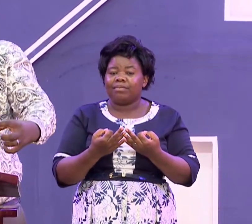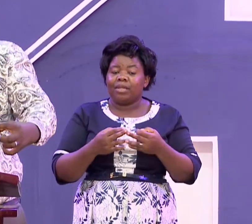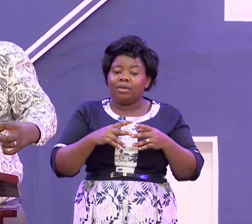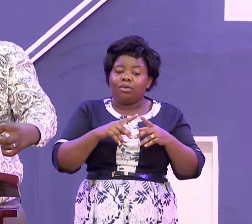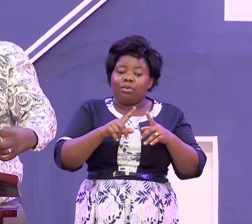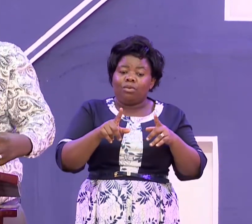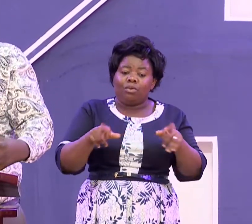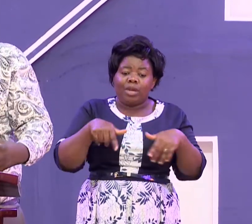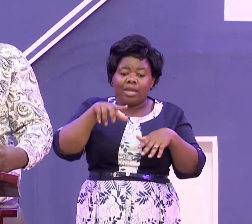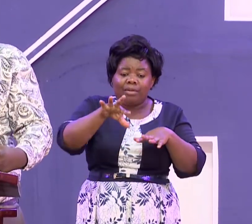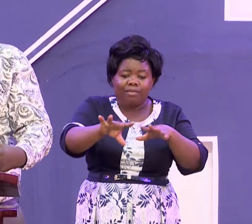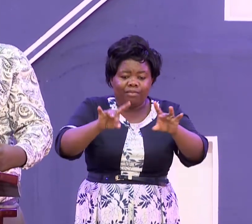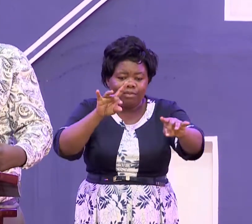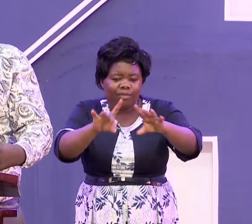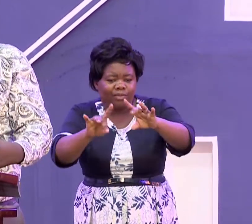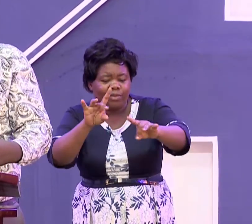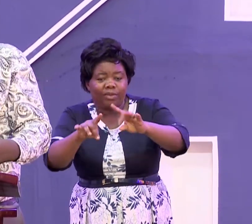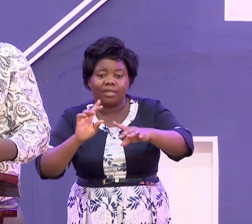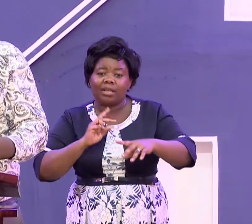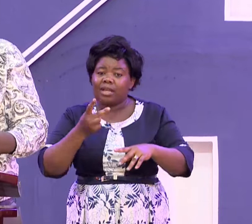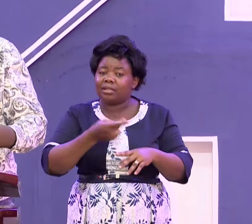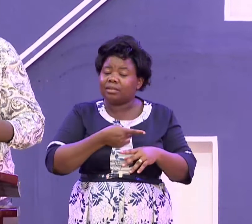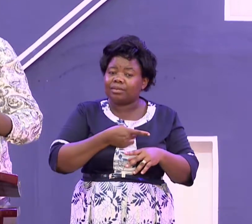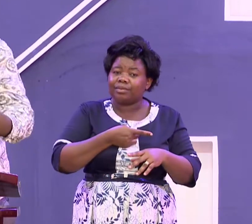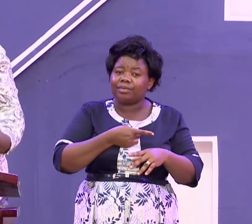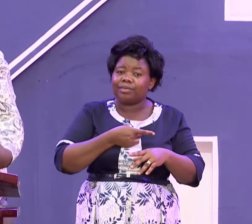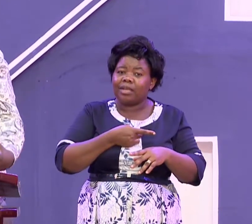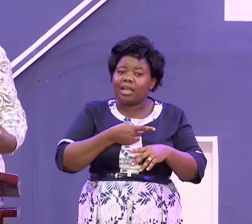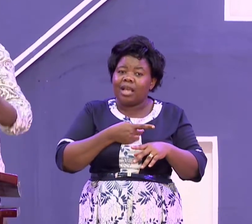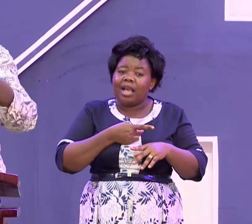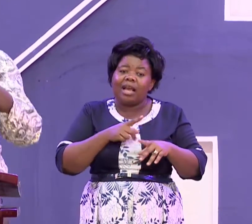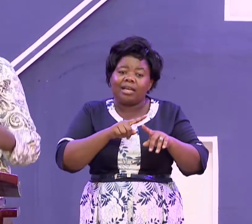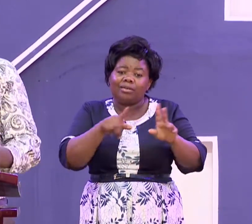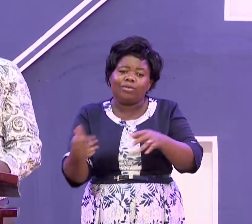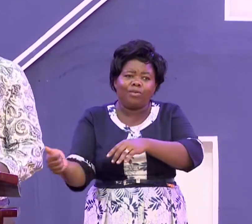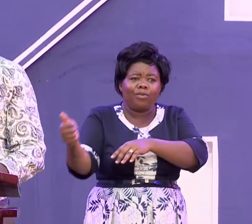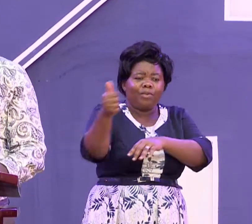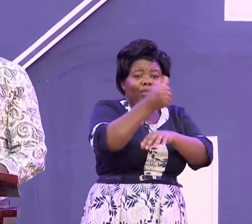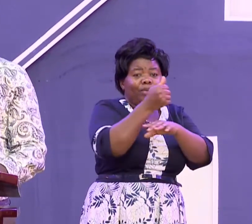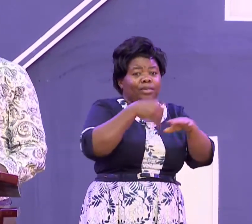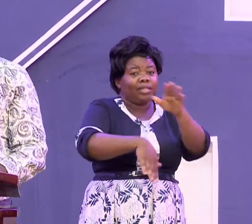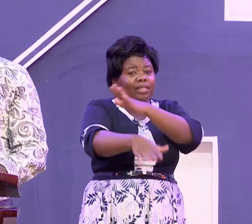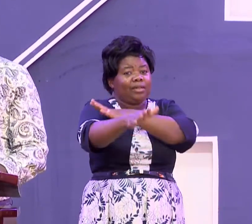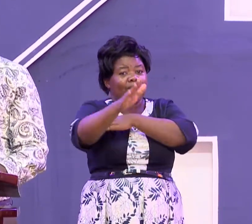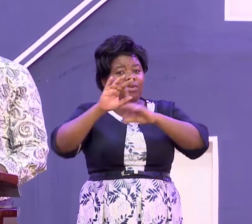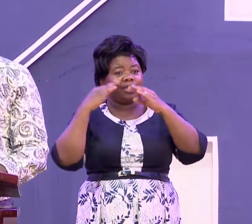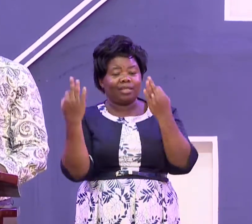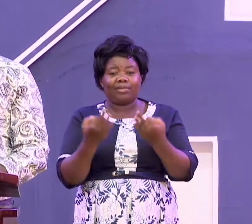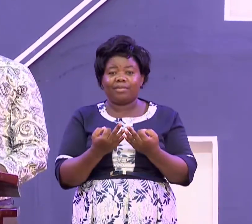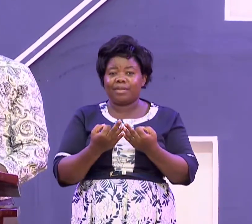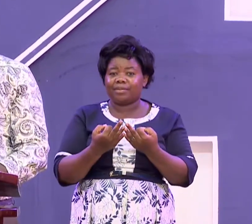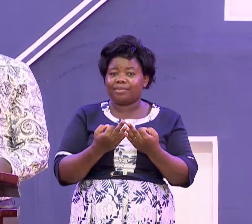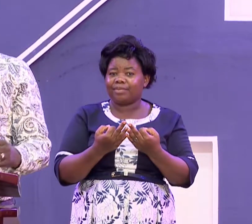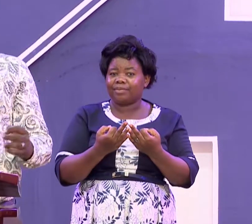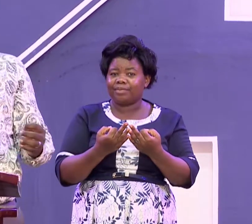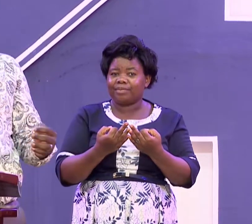We were chosen. And we were adopted in the family of